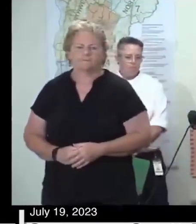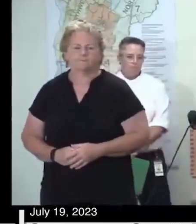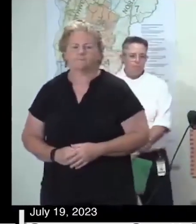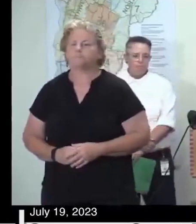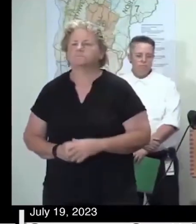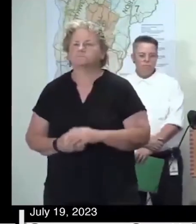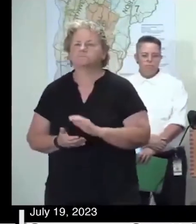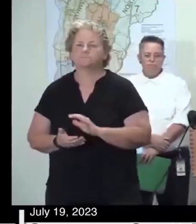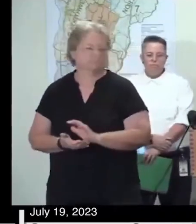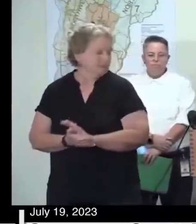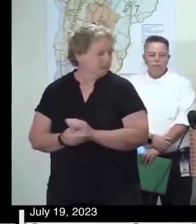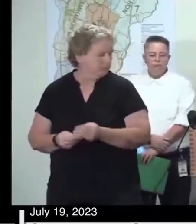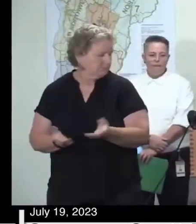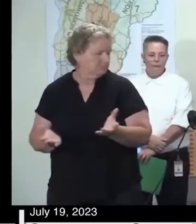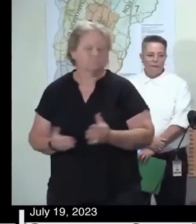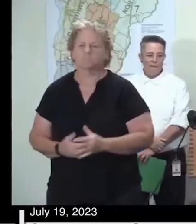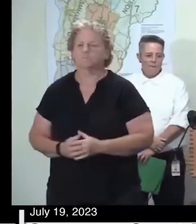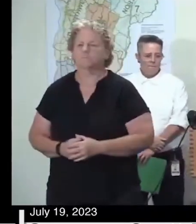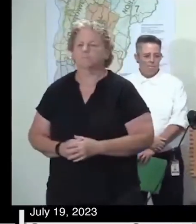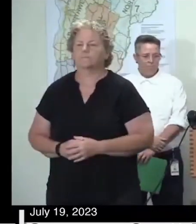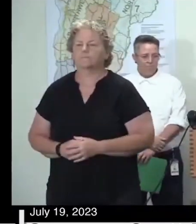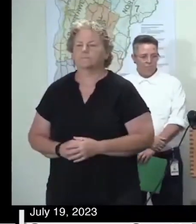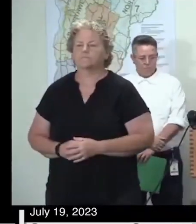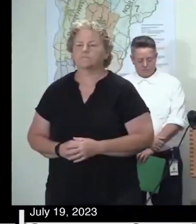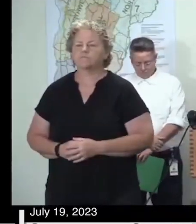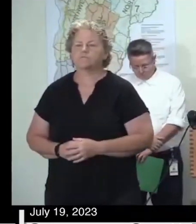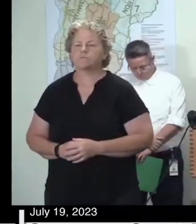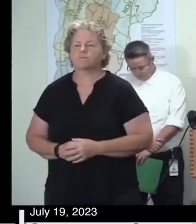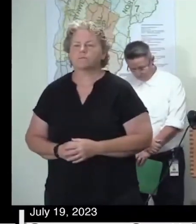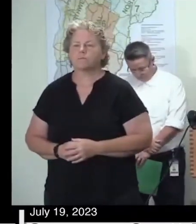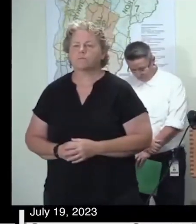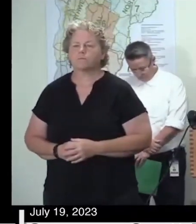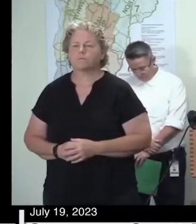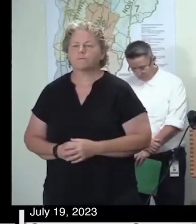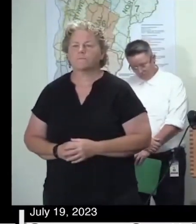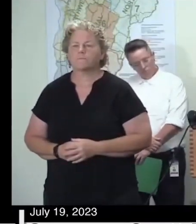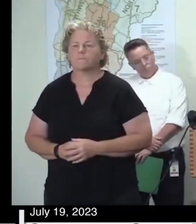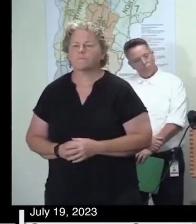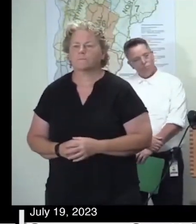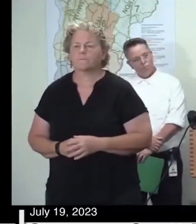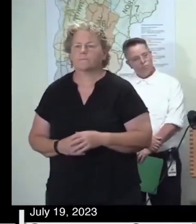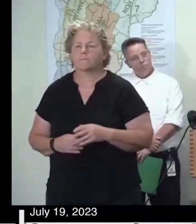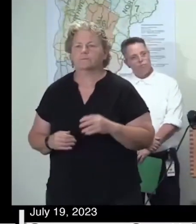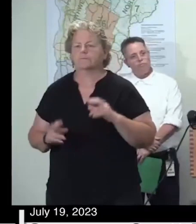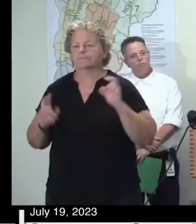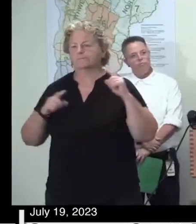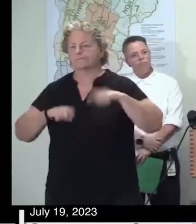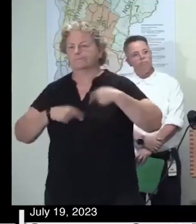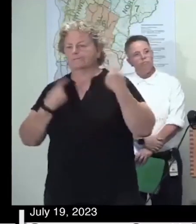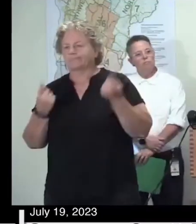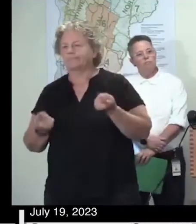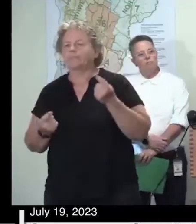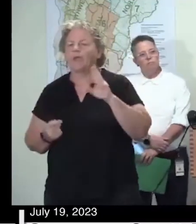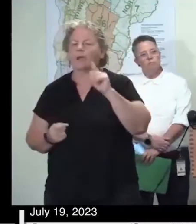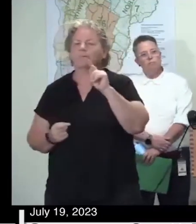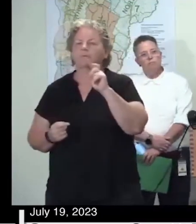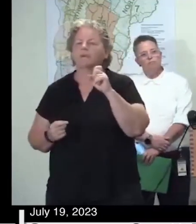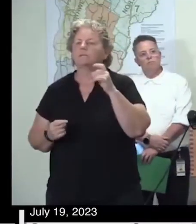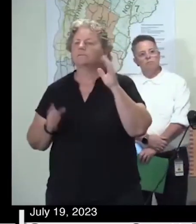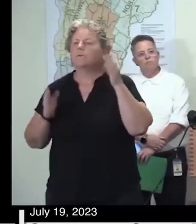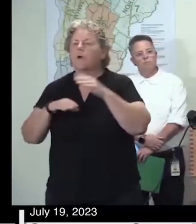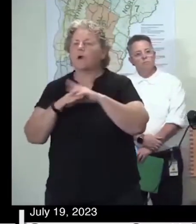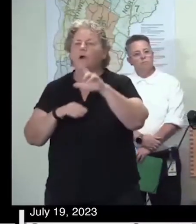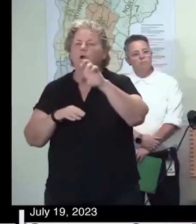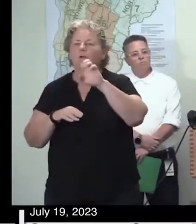Good morning. I will provide some updates on rescue and emergency operations, as well as guidance on debris removal and